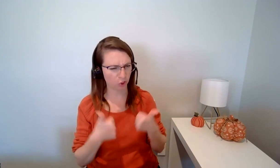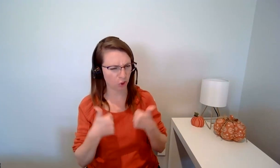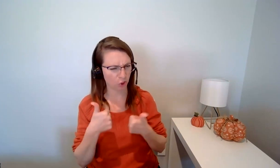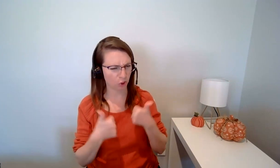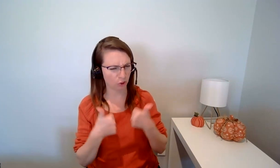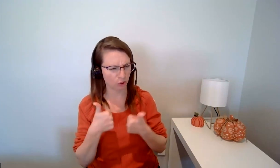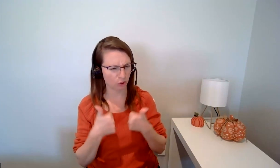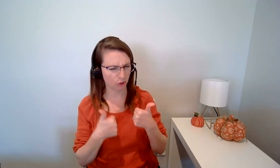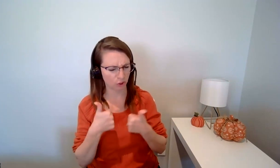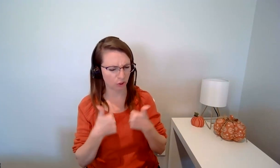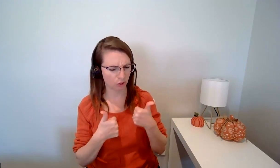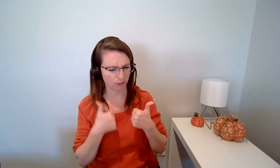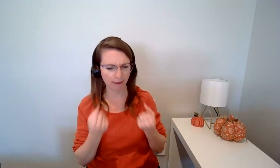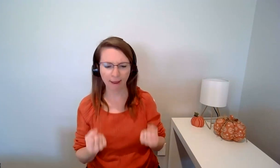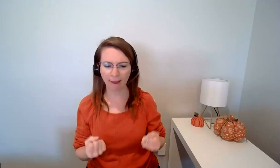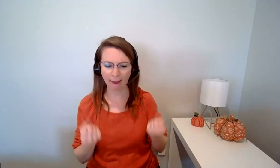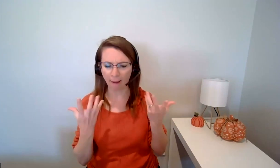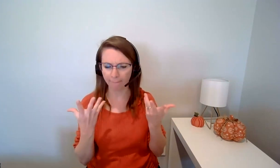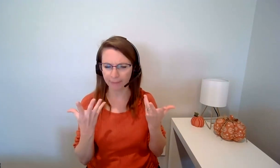which, how many,